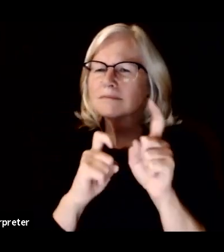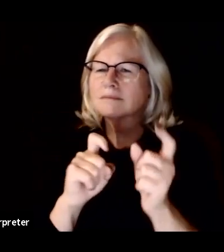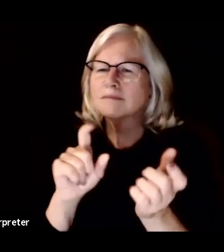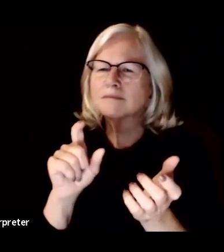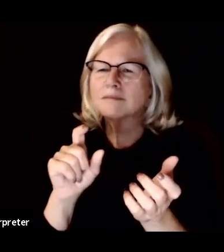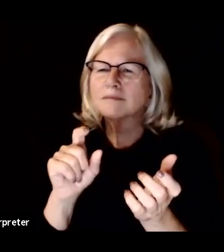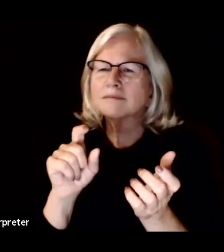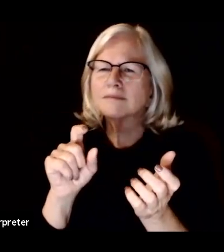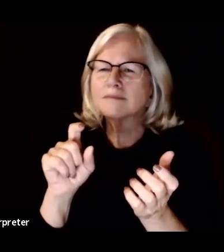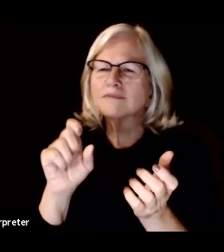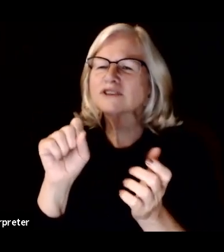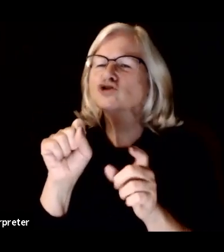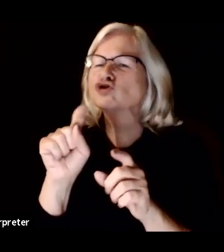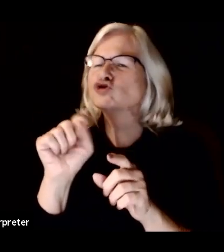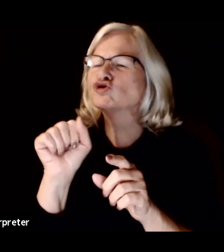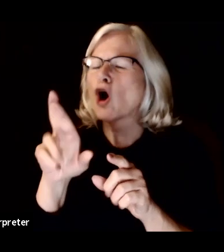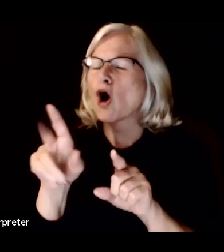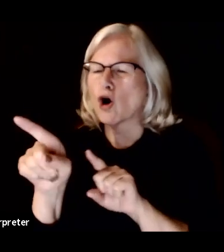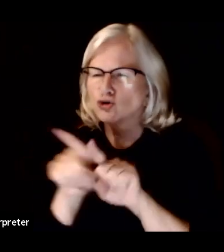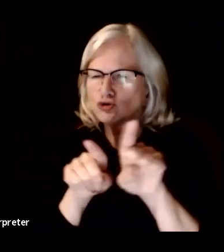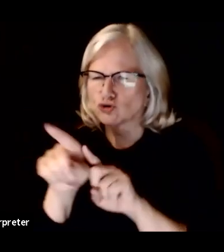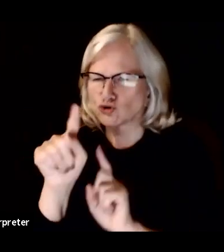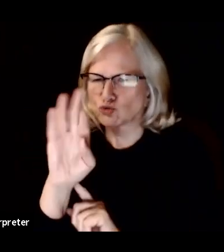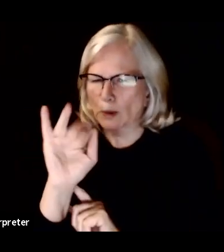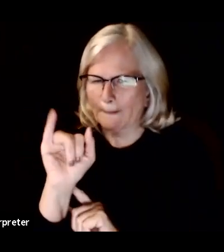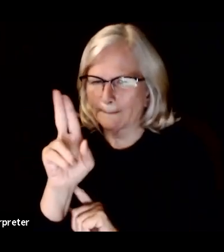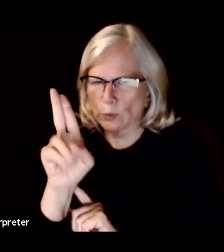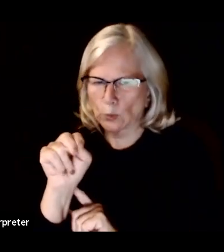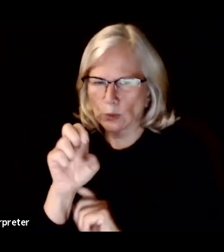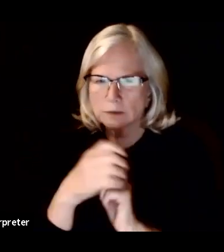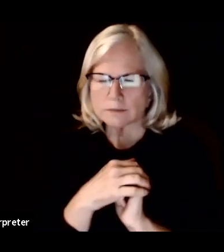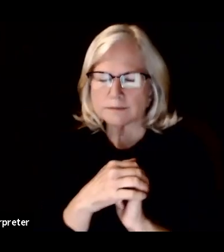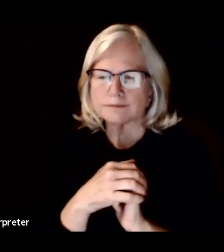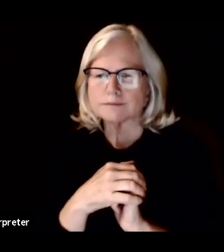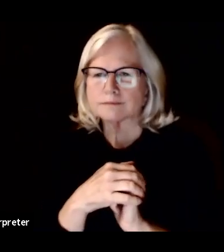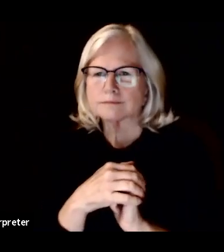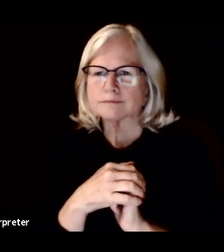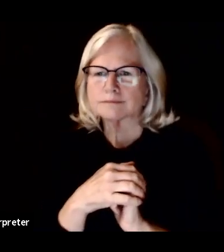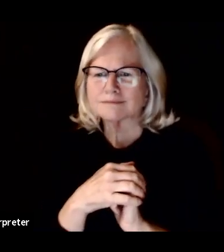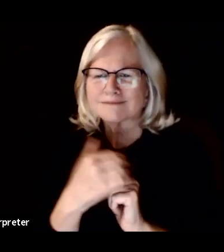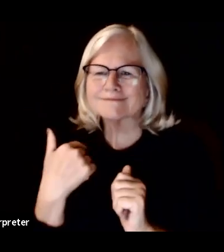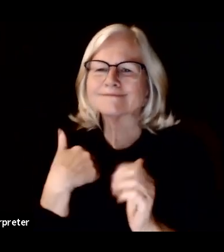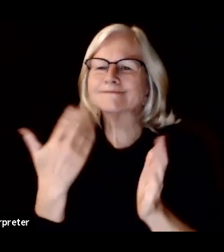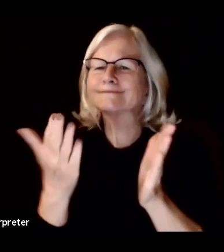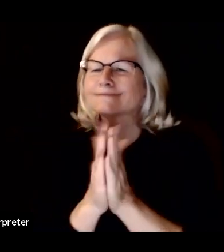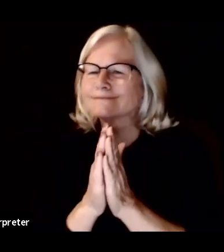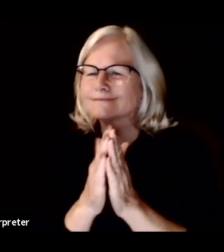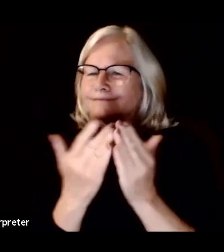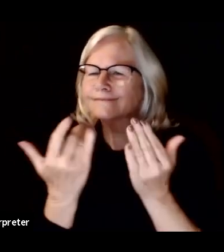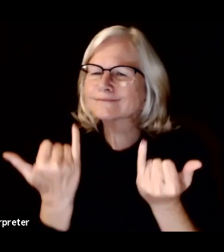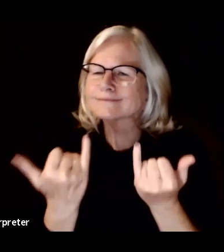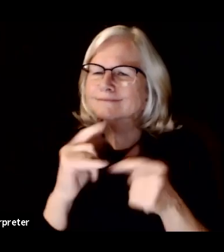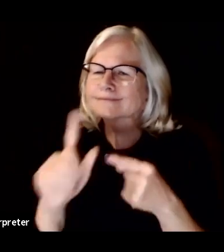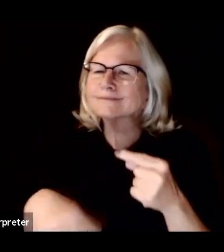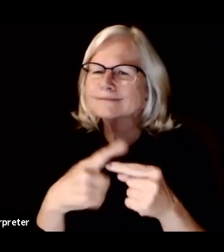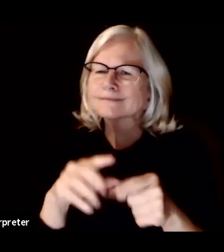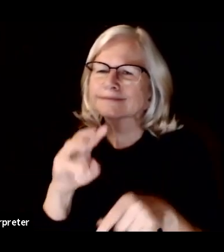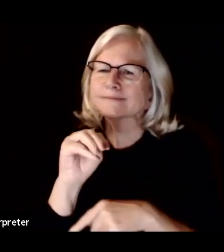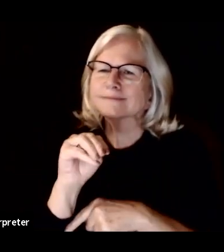Hi, I wanted to ask about today's MMWR report on the elevated rate of